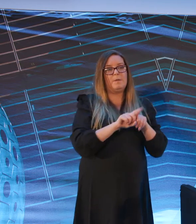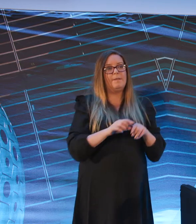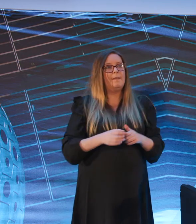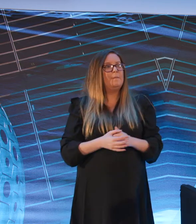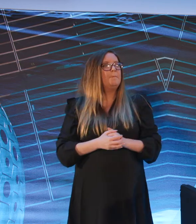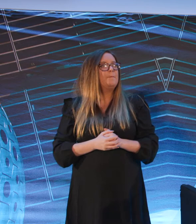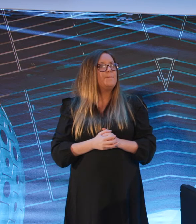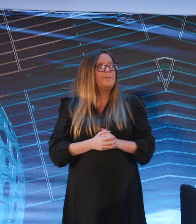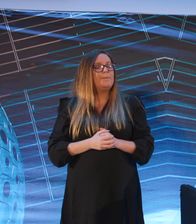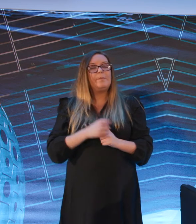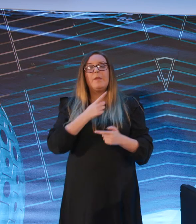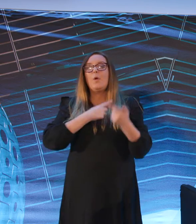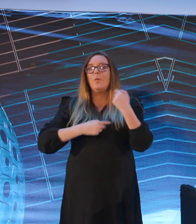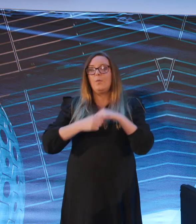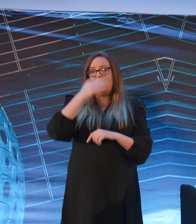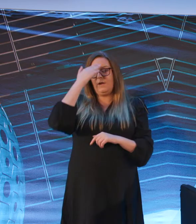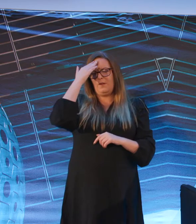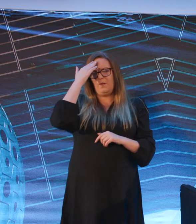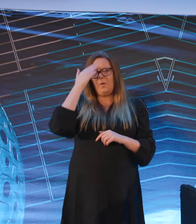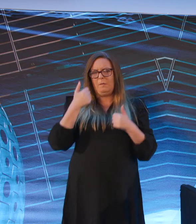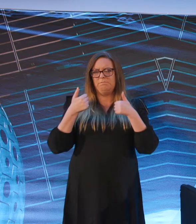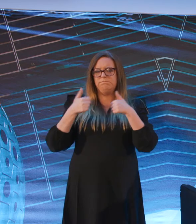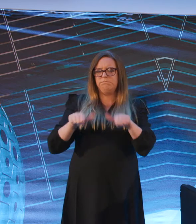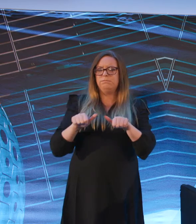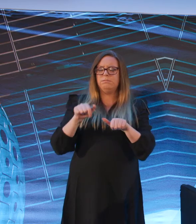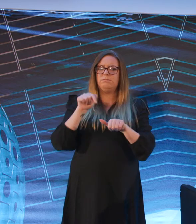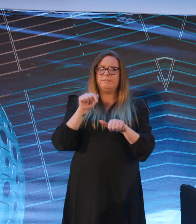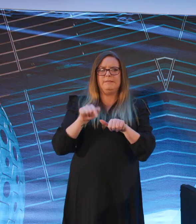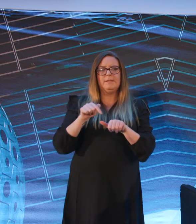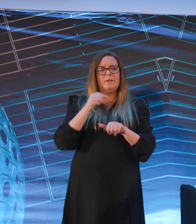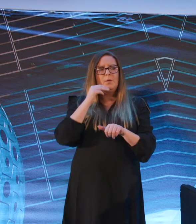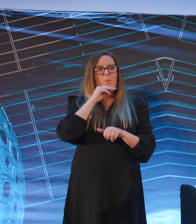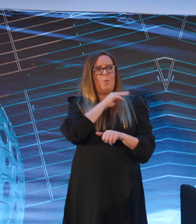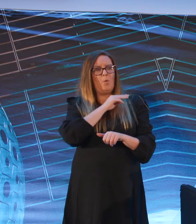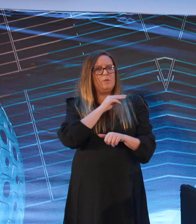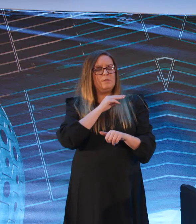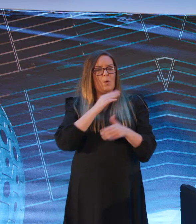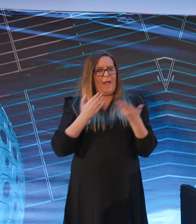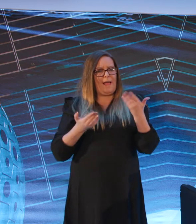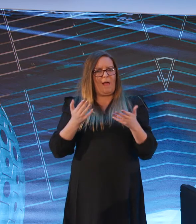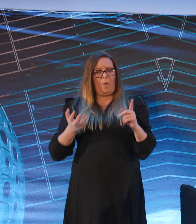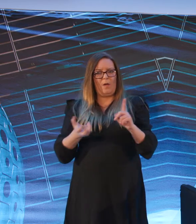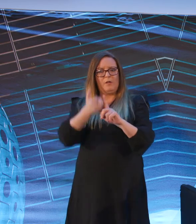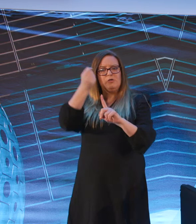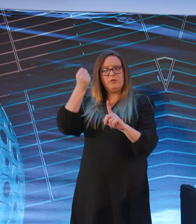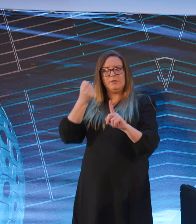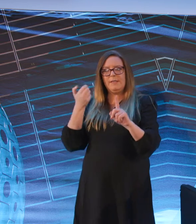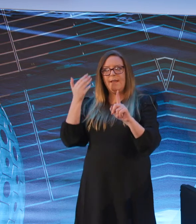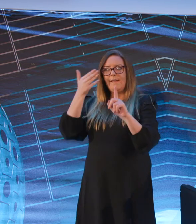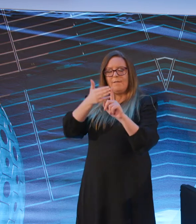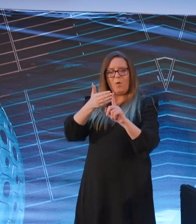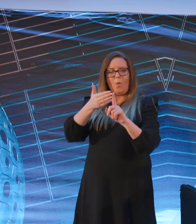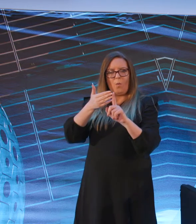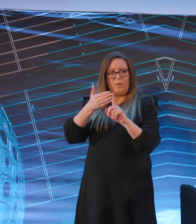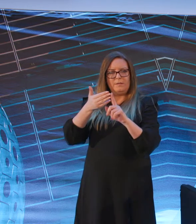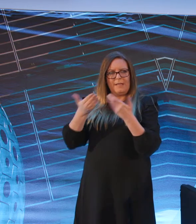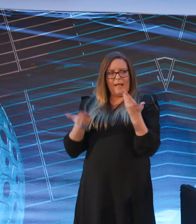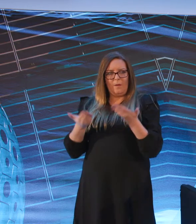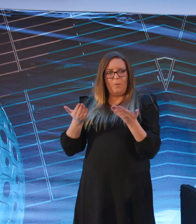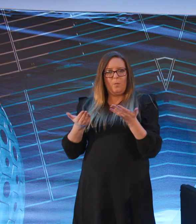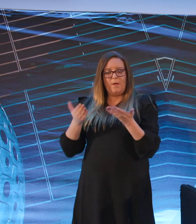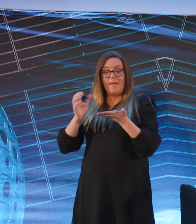We know that implementation is all important, so to achieve these goals, we will invest in our